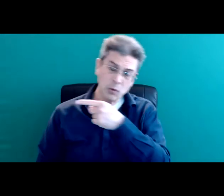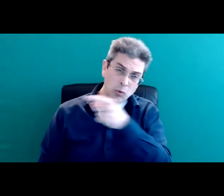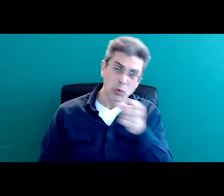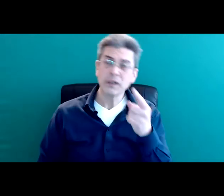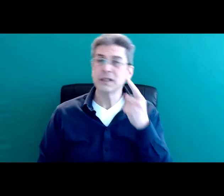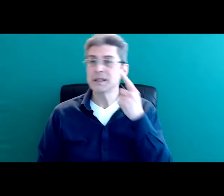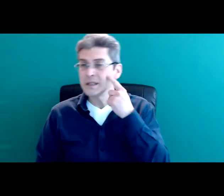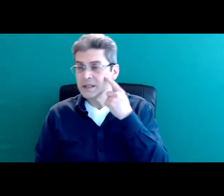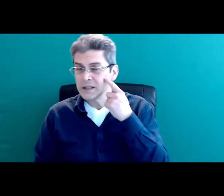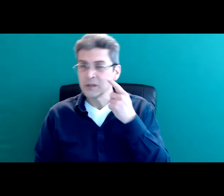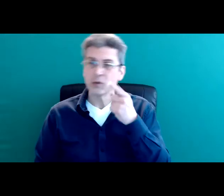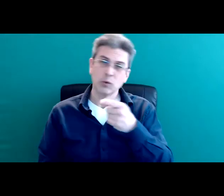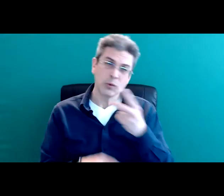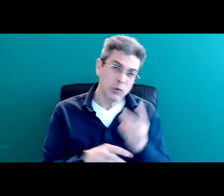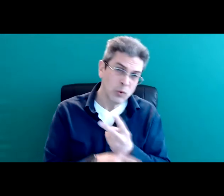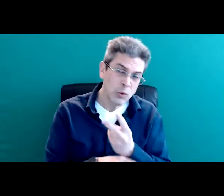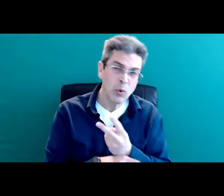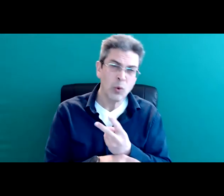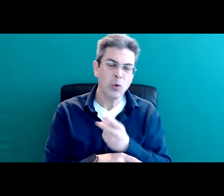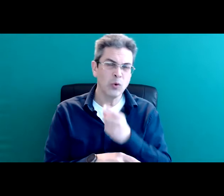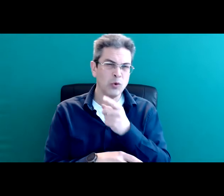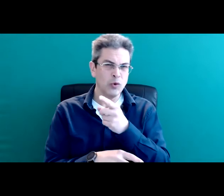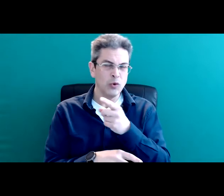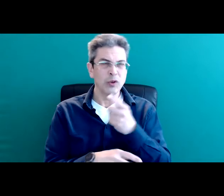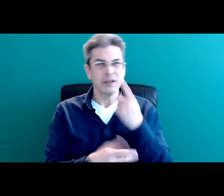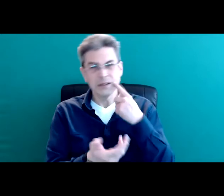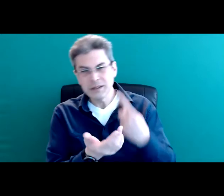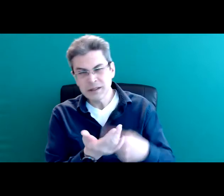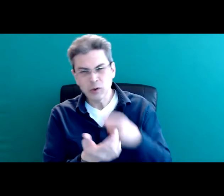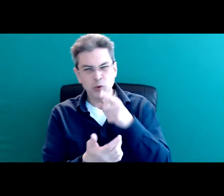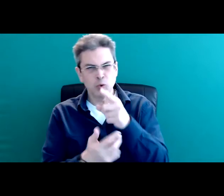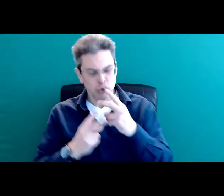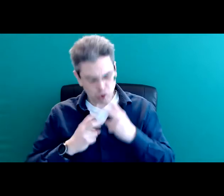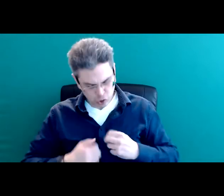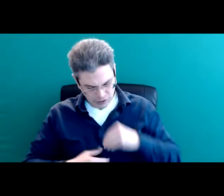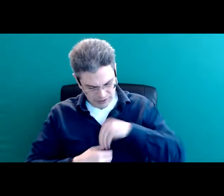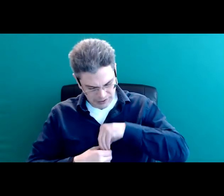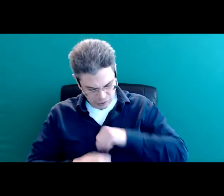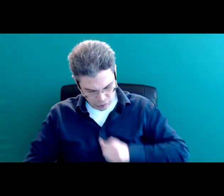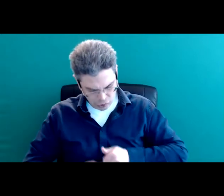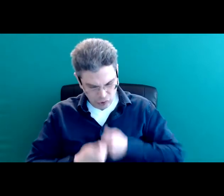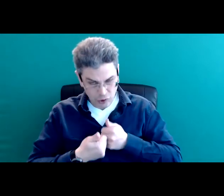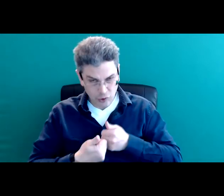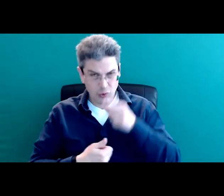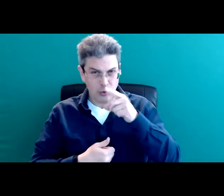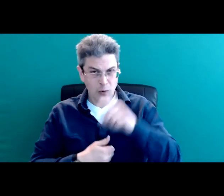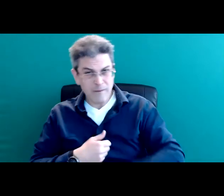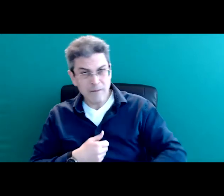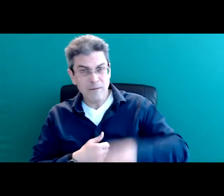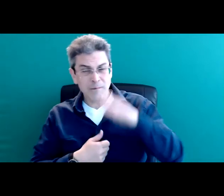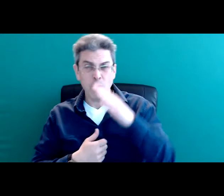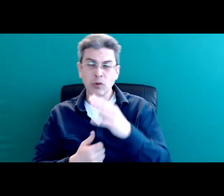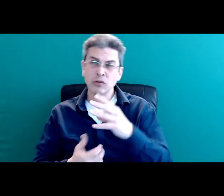really question that instinct that you've been taught since birth, that you've been taught to prioritize the needs of non-disabled